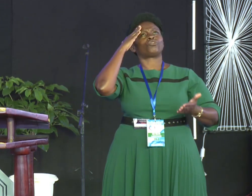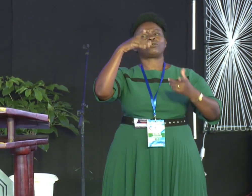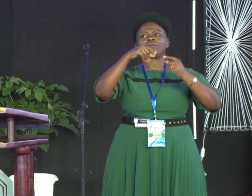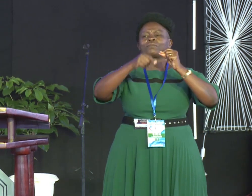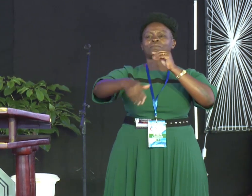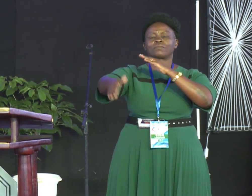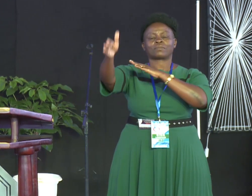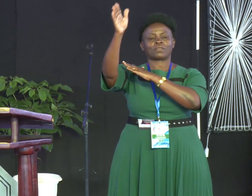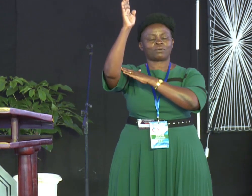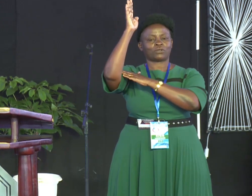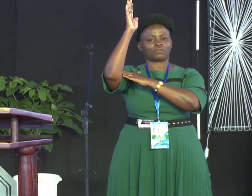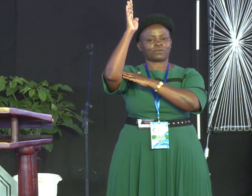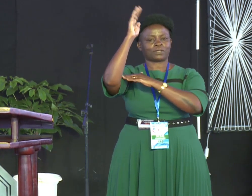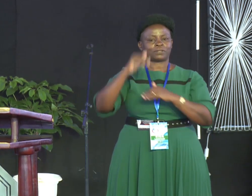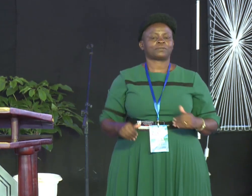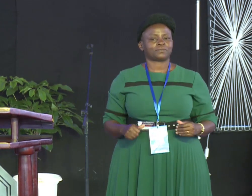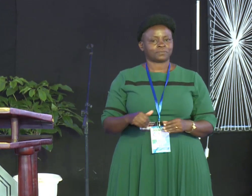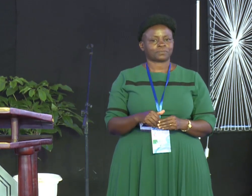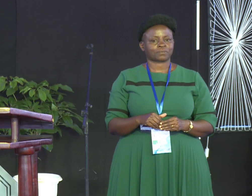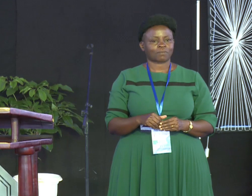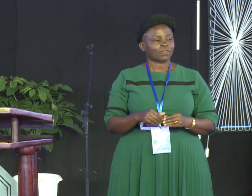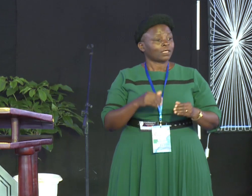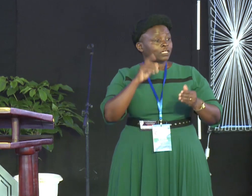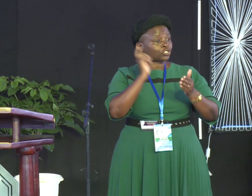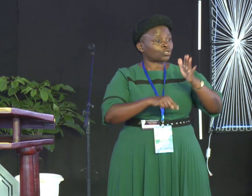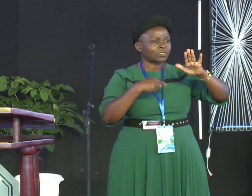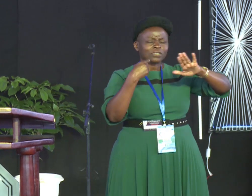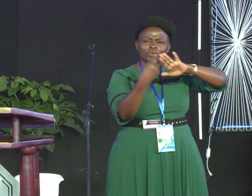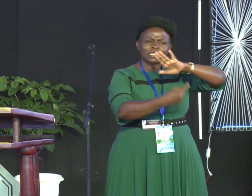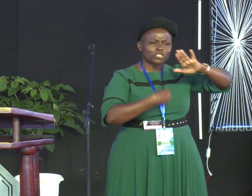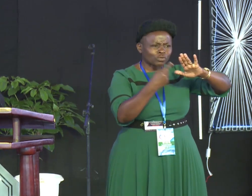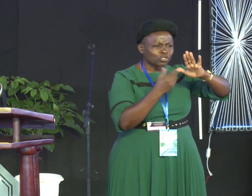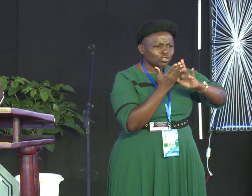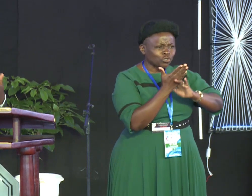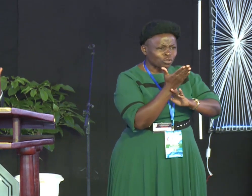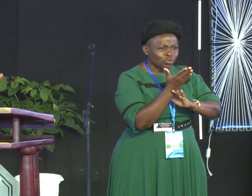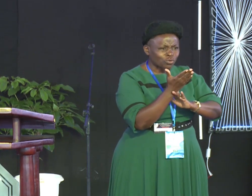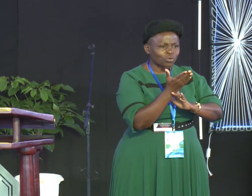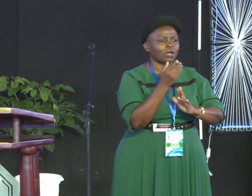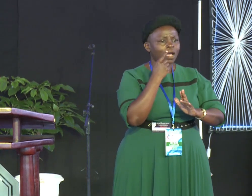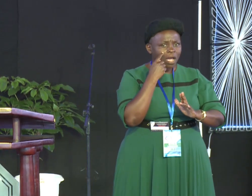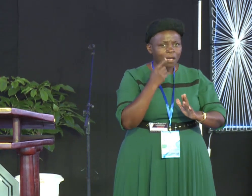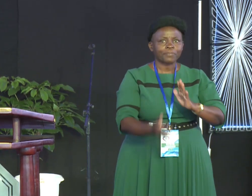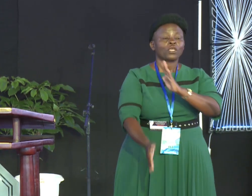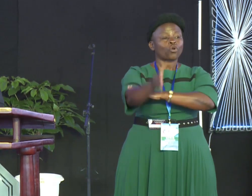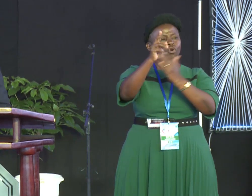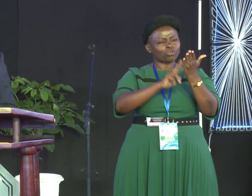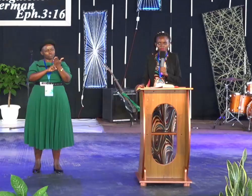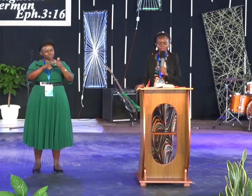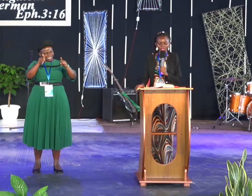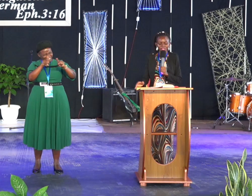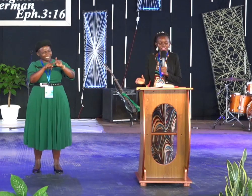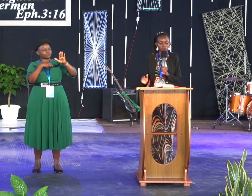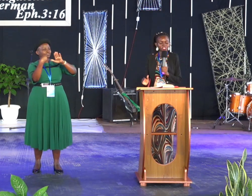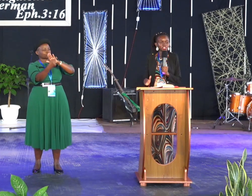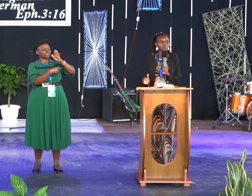Katonda. For it made me learn the statutes of God. Embeera ze tuyitamu Katonda azikozesa okulaba ng'azimba omuntu waffe w'omunda okubeera